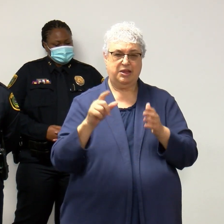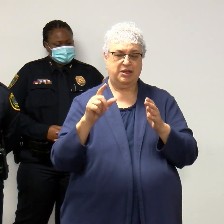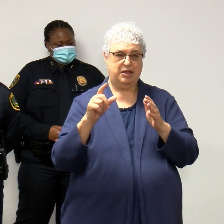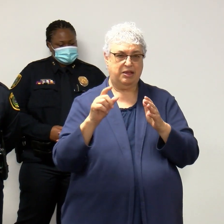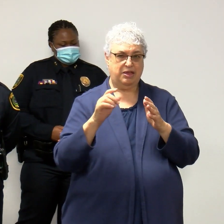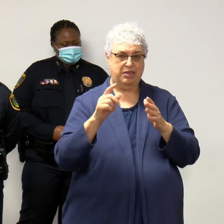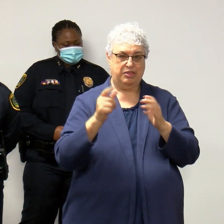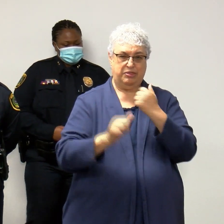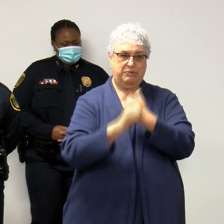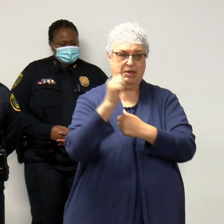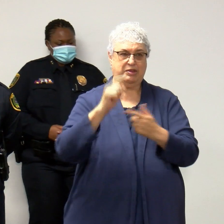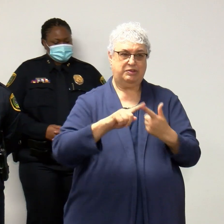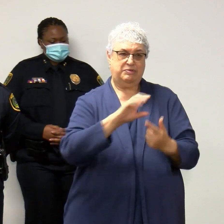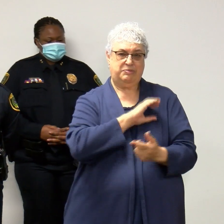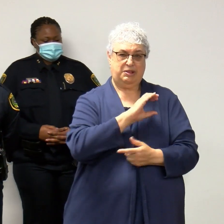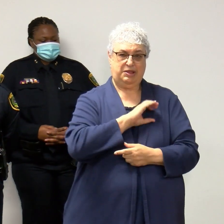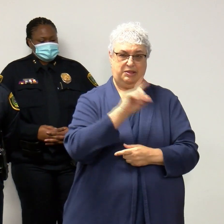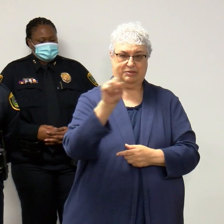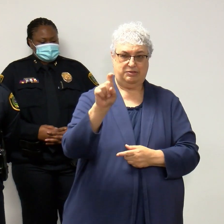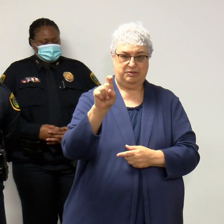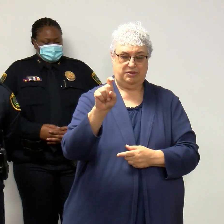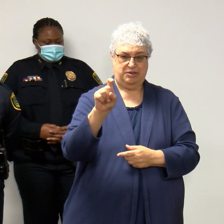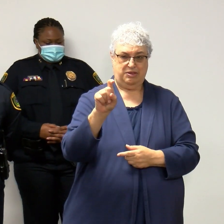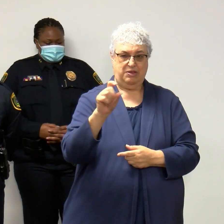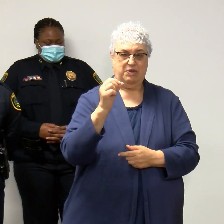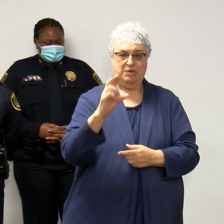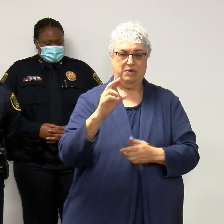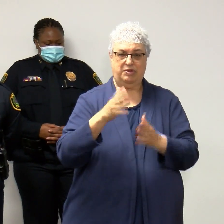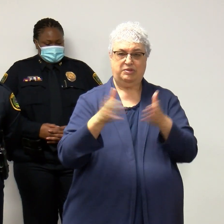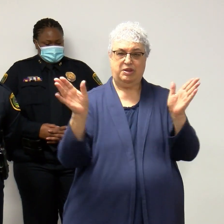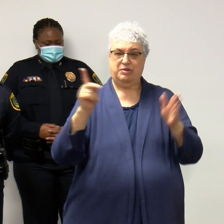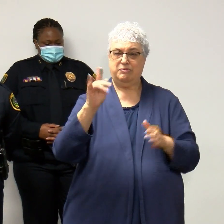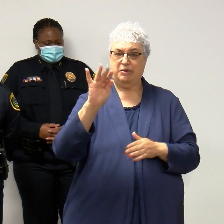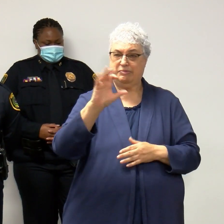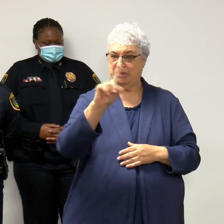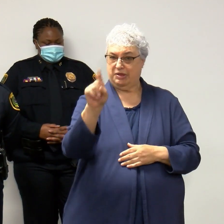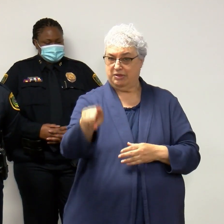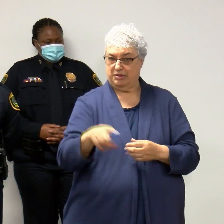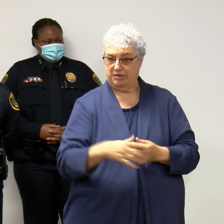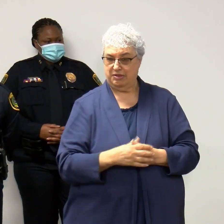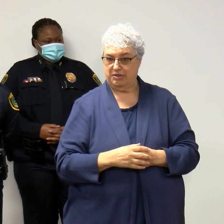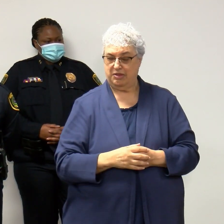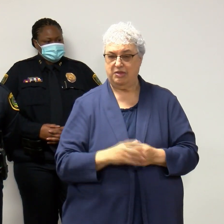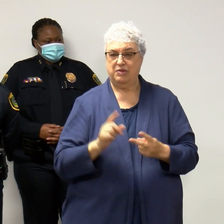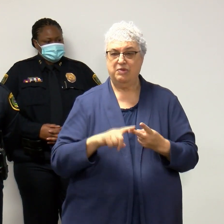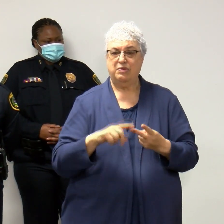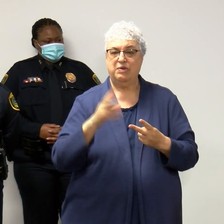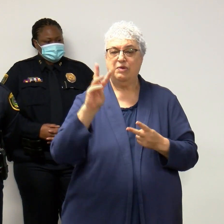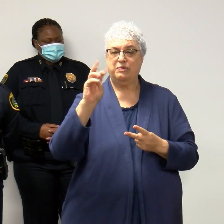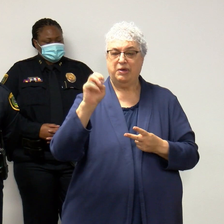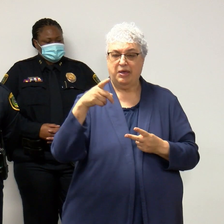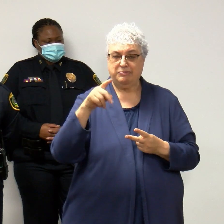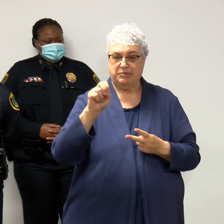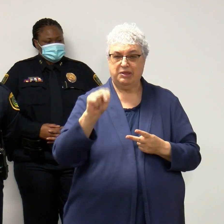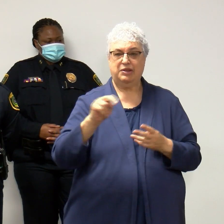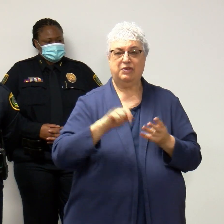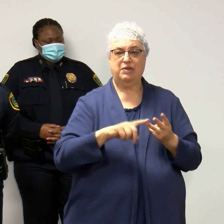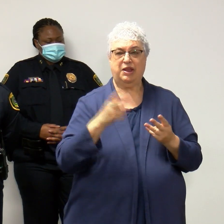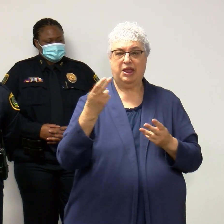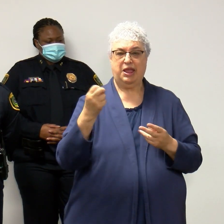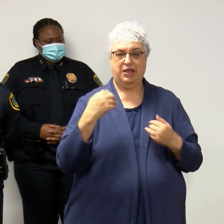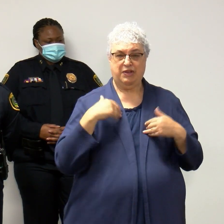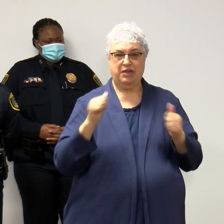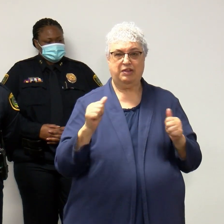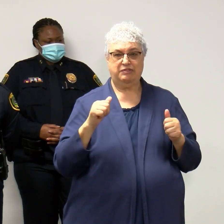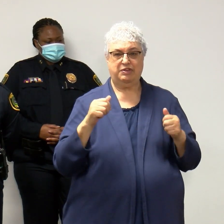threat to any police officer or to the general public? What weapon or instrument did he have that